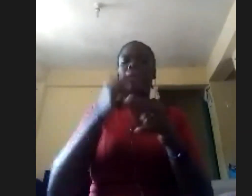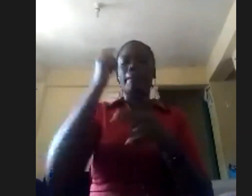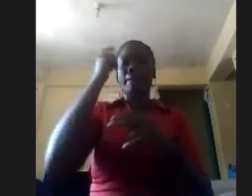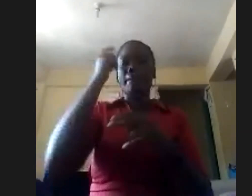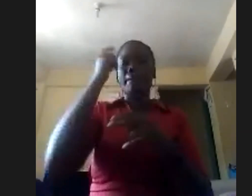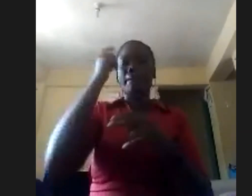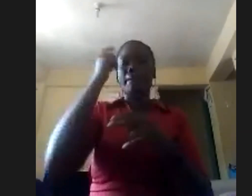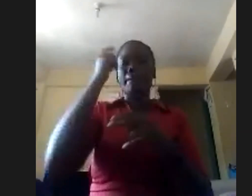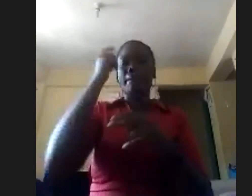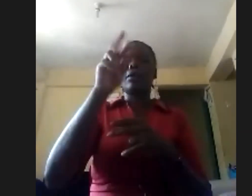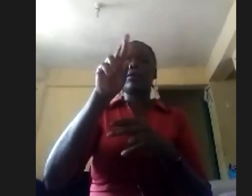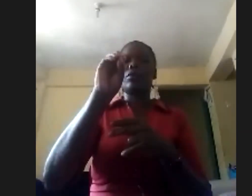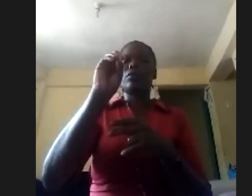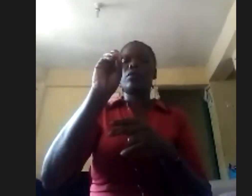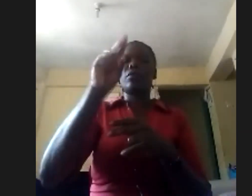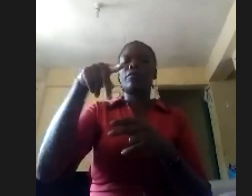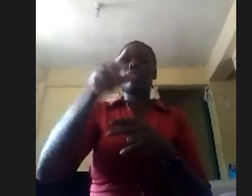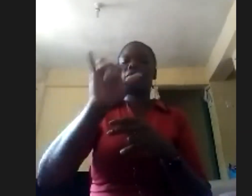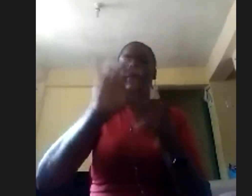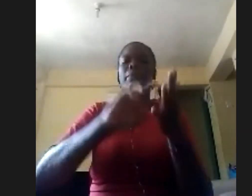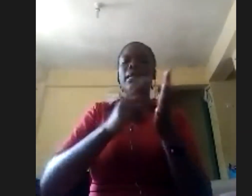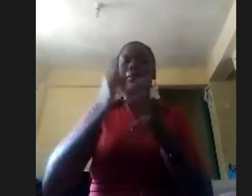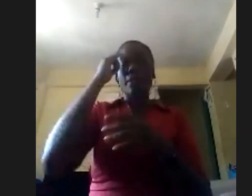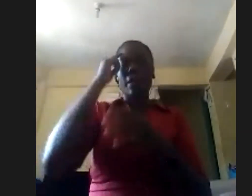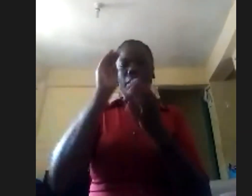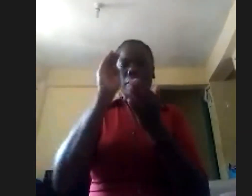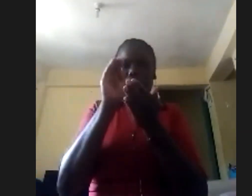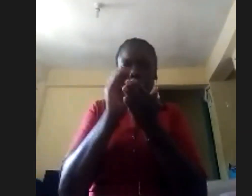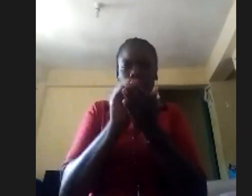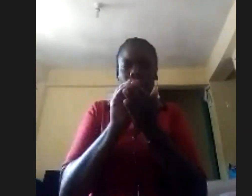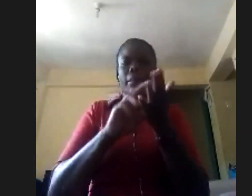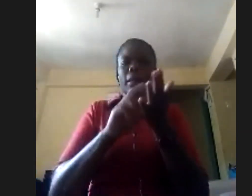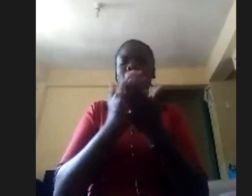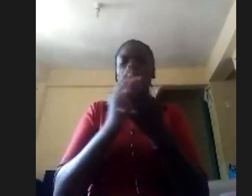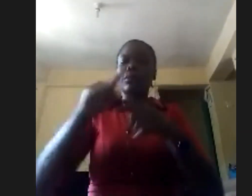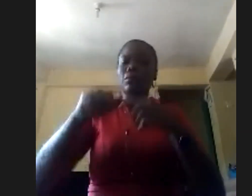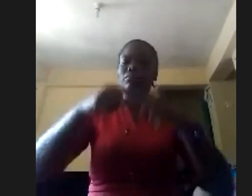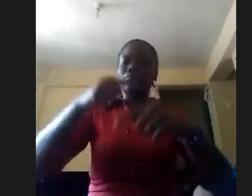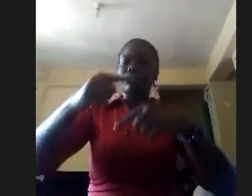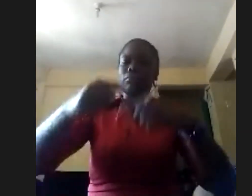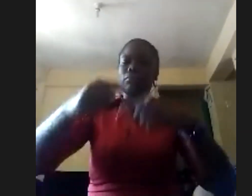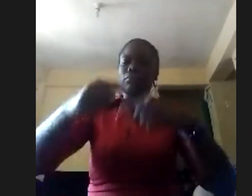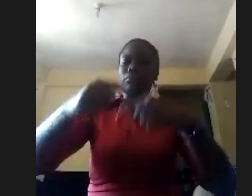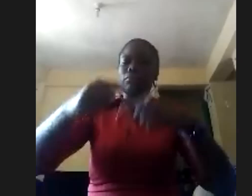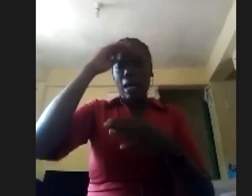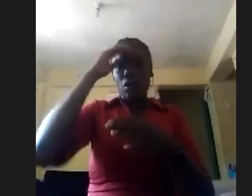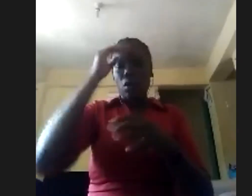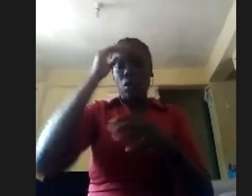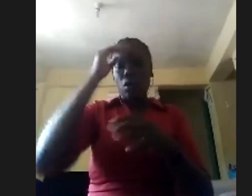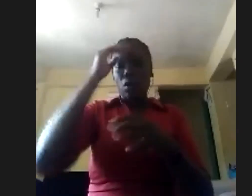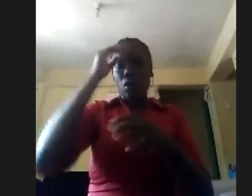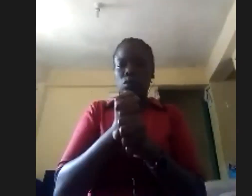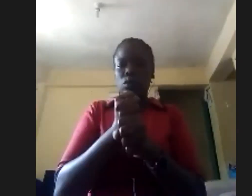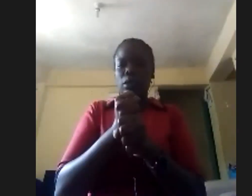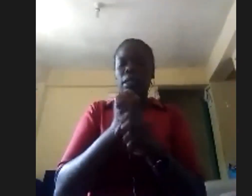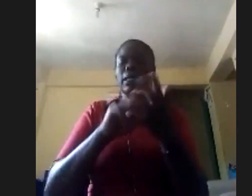brain becoming smaller over time. So it's something that is progressive. So what alcohol does, it damages